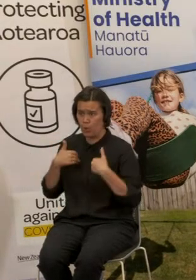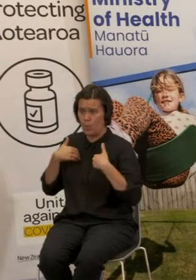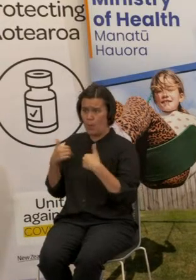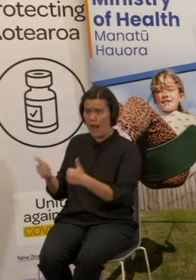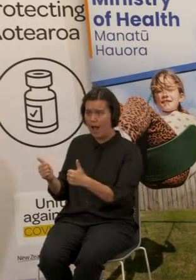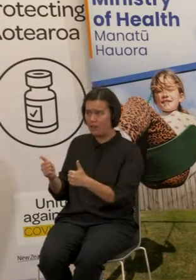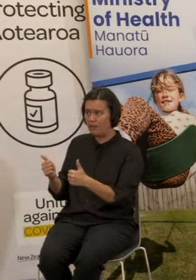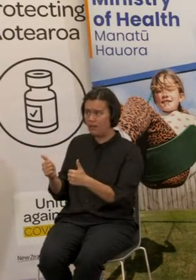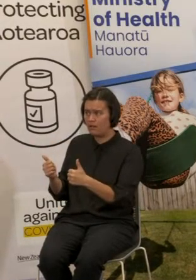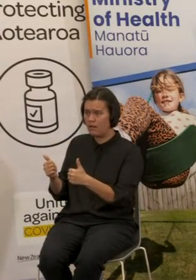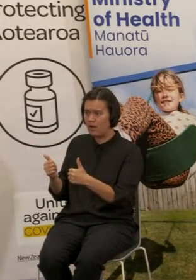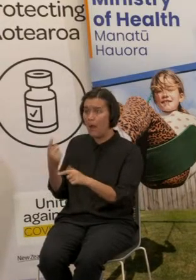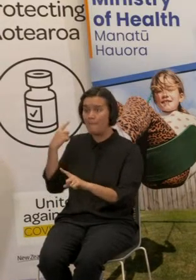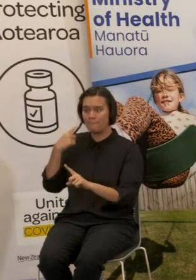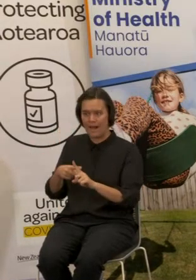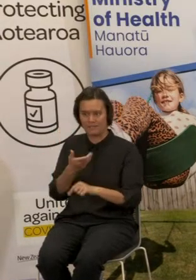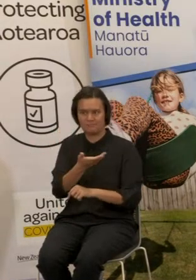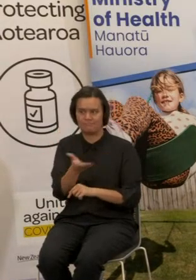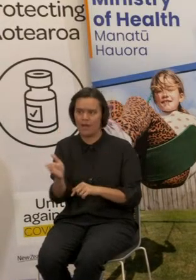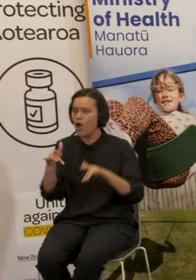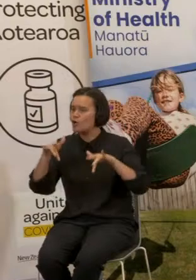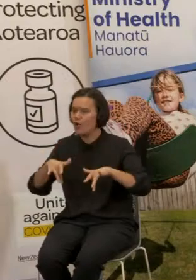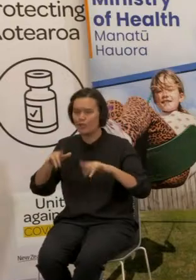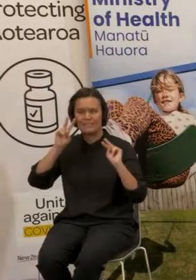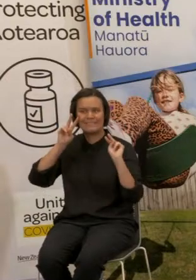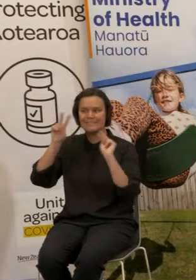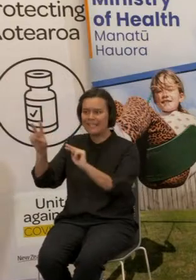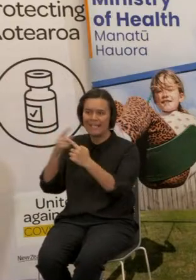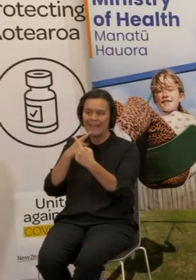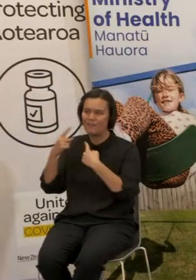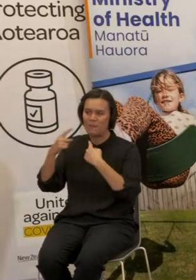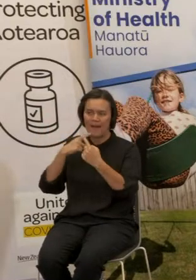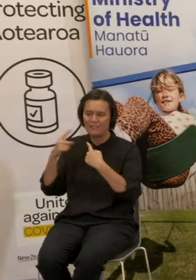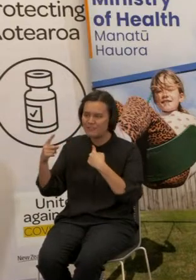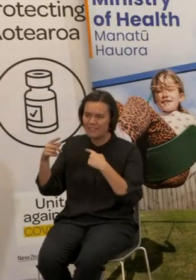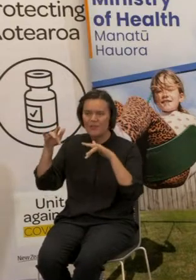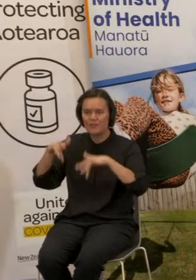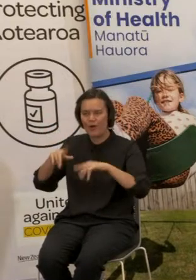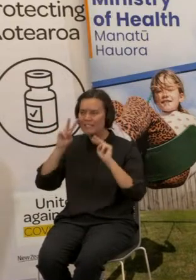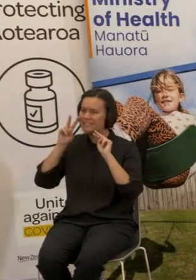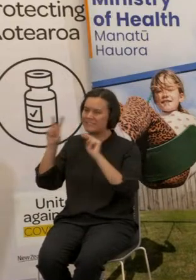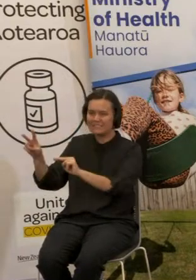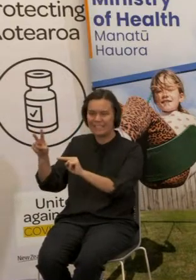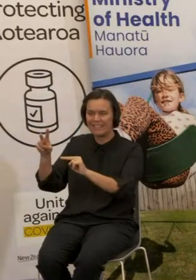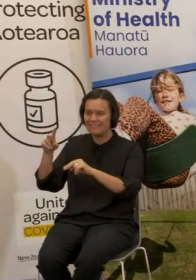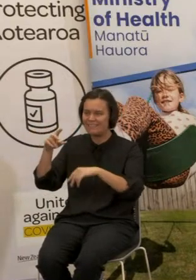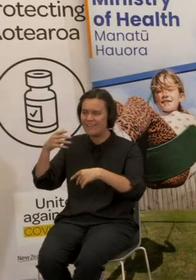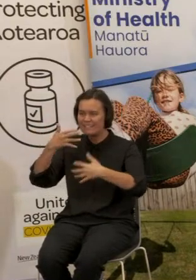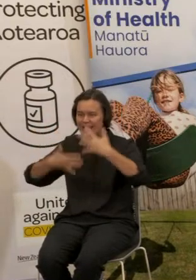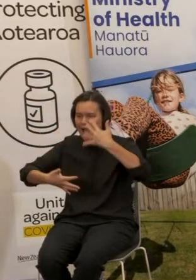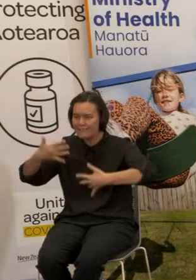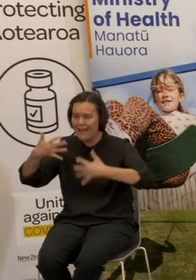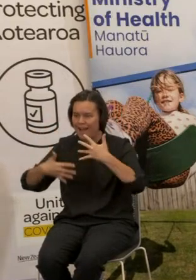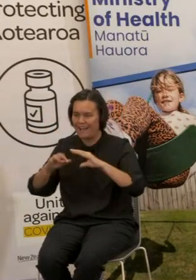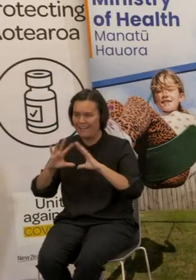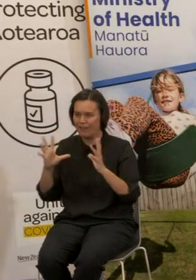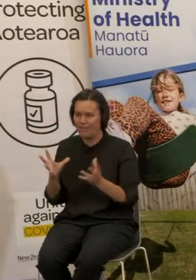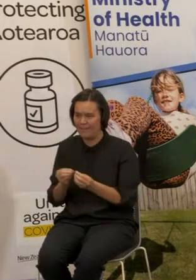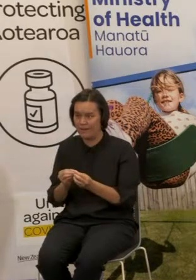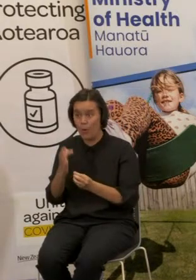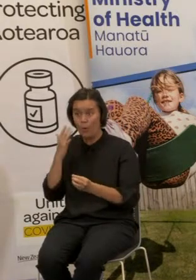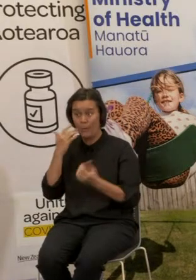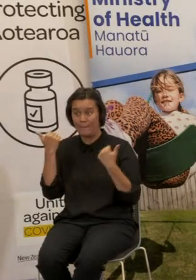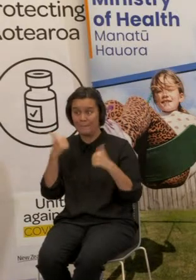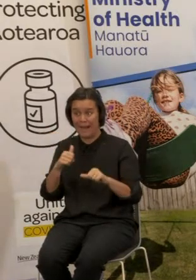in that data. And for me, that sent a message that to our Māori communities, actually, we need to find a better way to communicate that, because it really hit them.